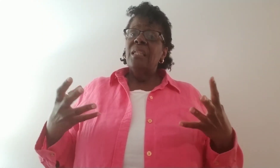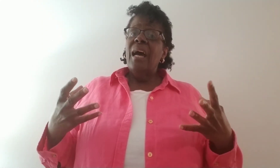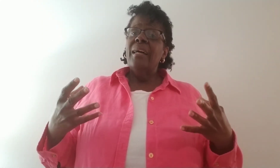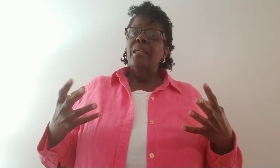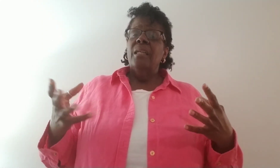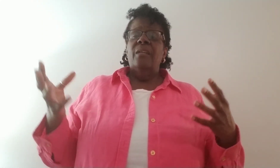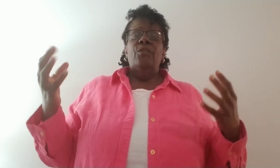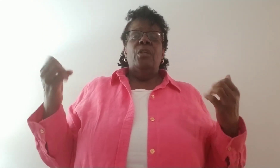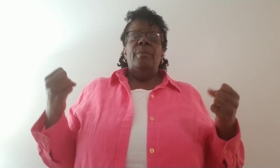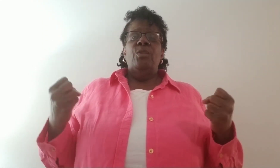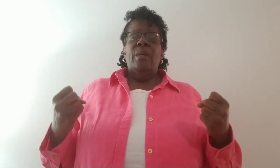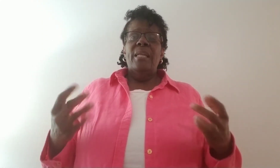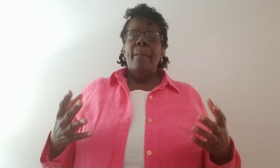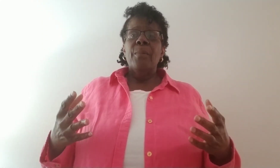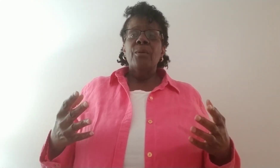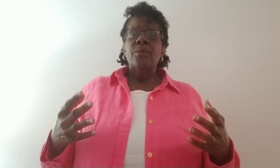lot, if you're going to be doing numbers,